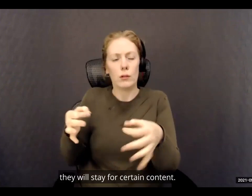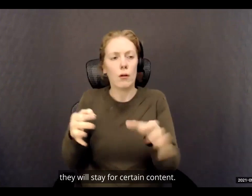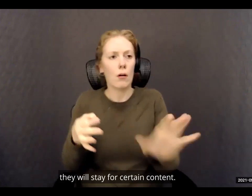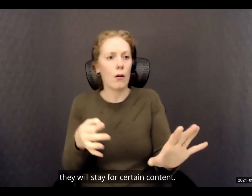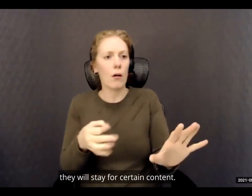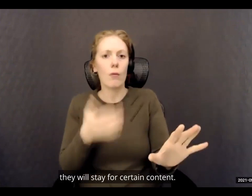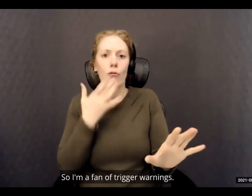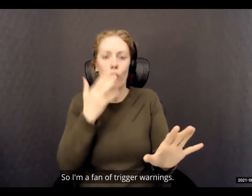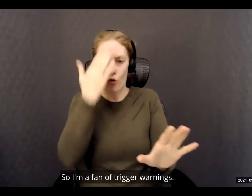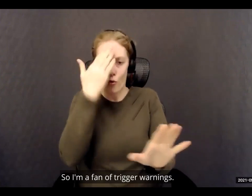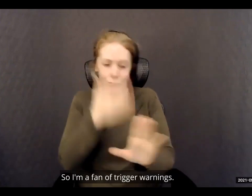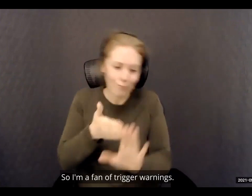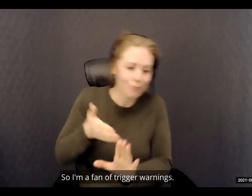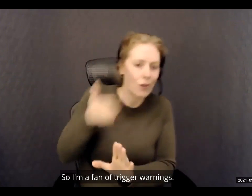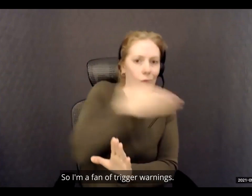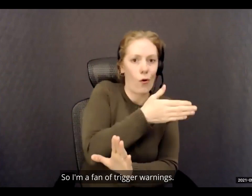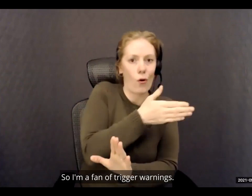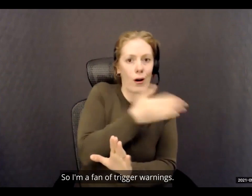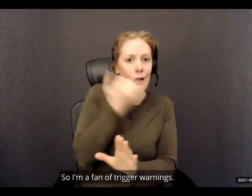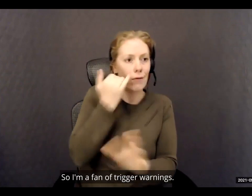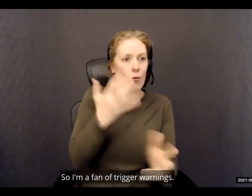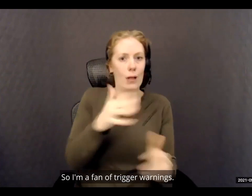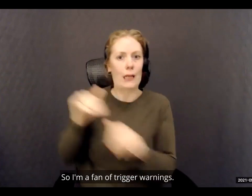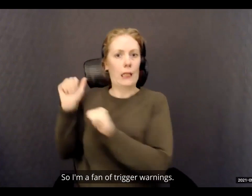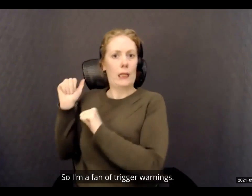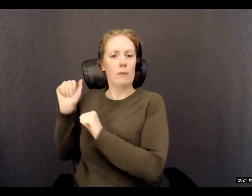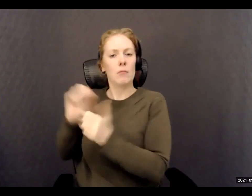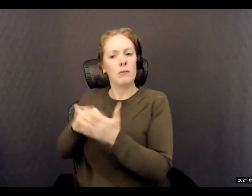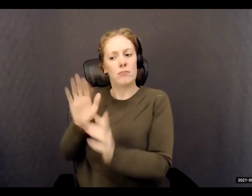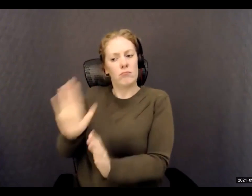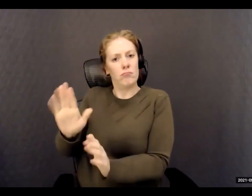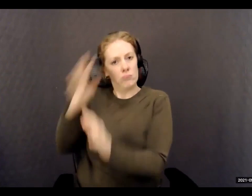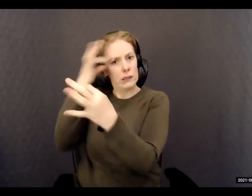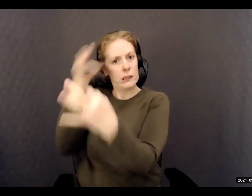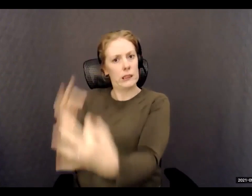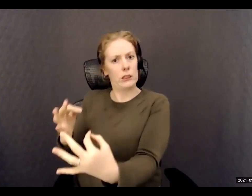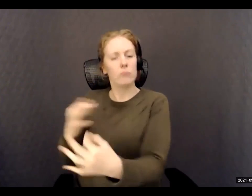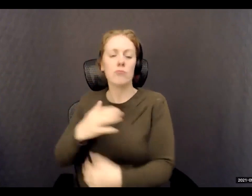content. So I'm a fan of trigger warnings.